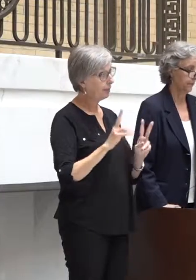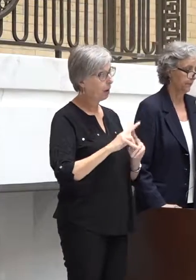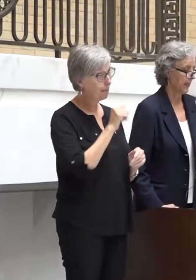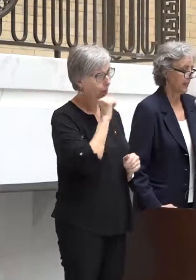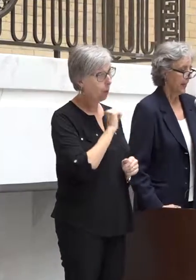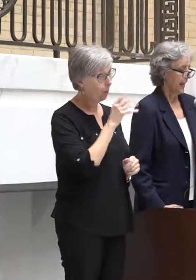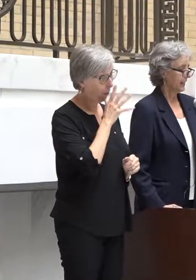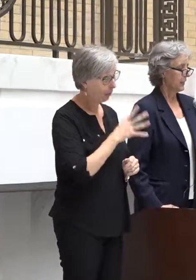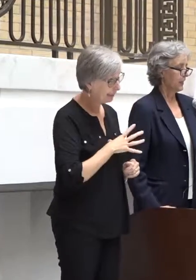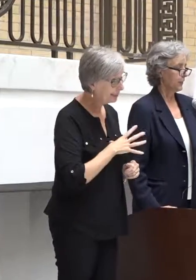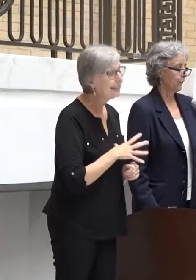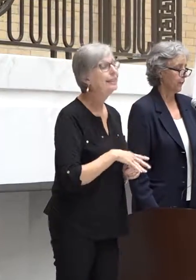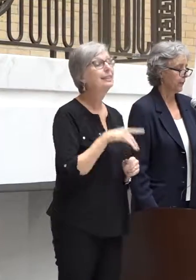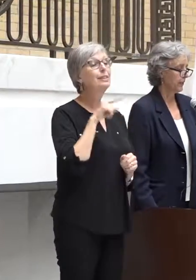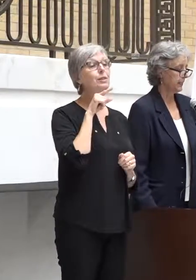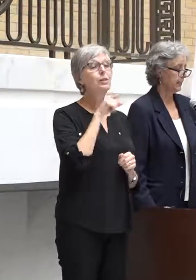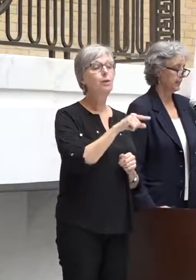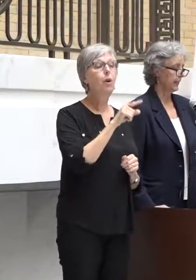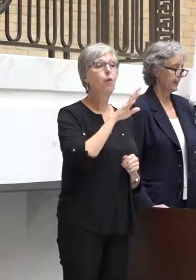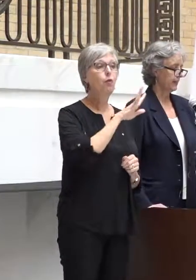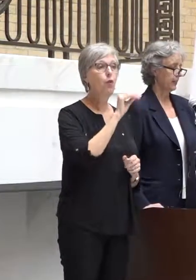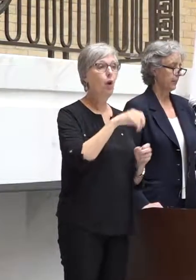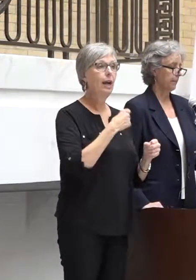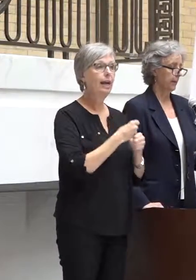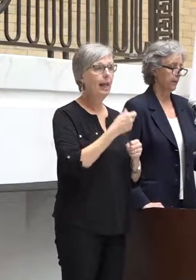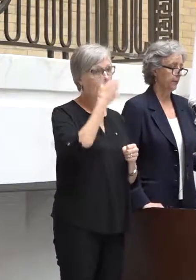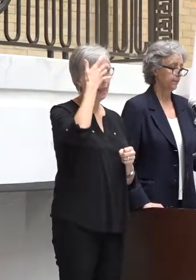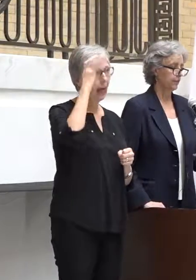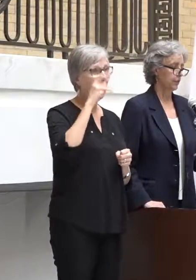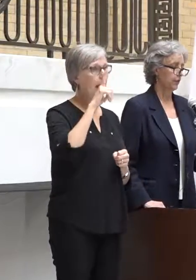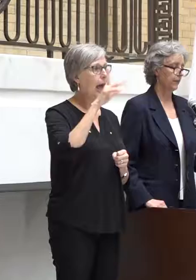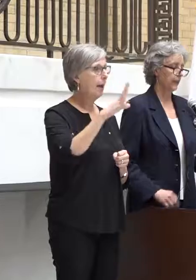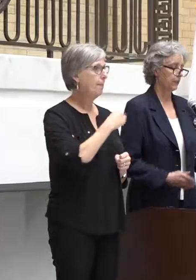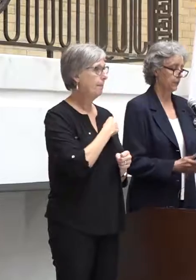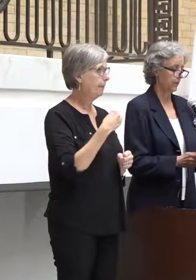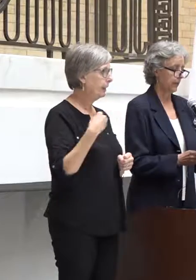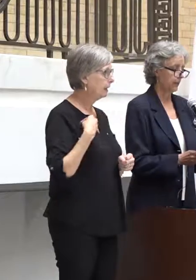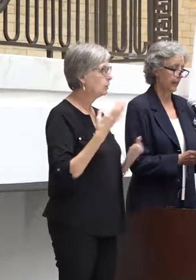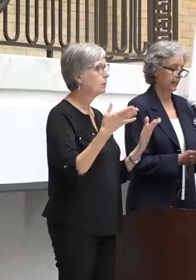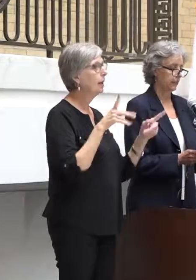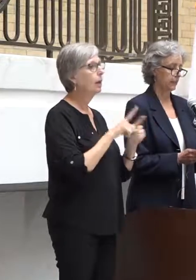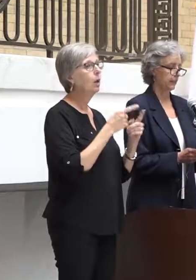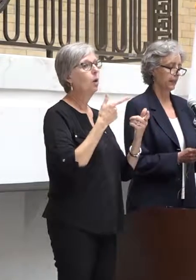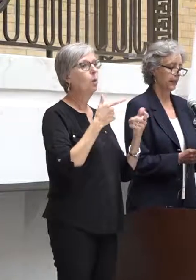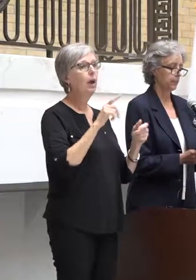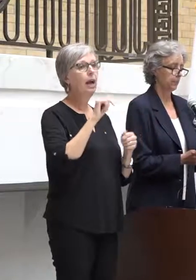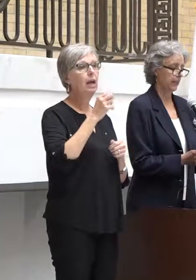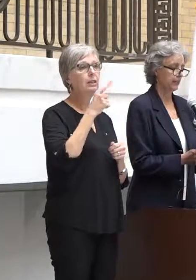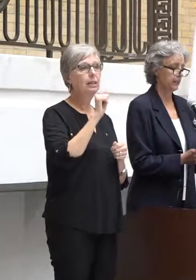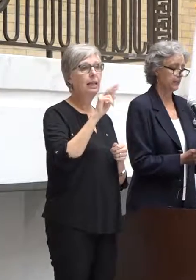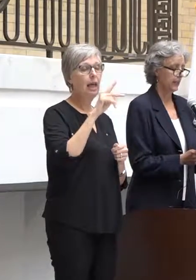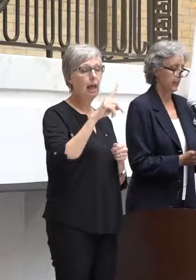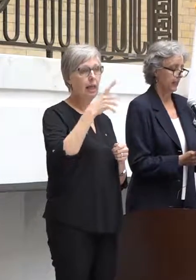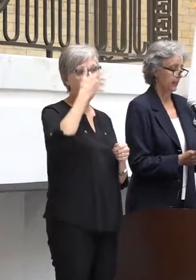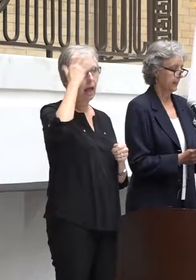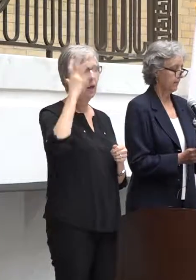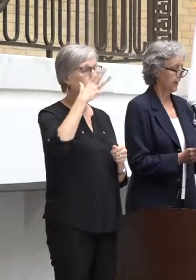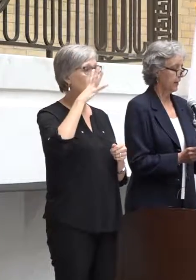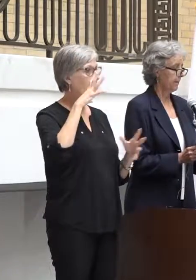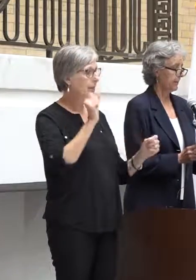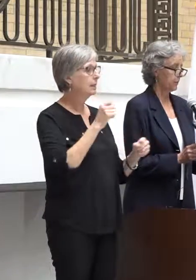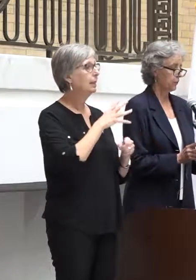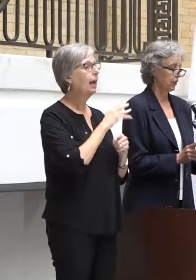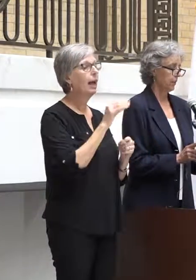patient woman, Ellie is a 40-year Lions Club member, serving as the Greater Ashland Lions President and